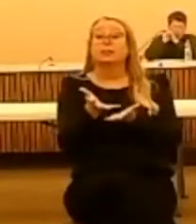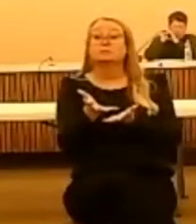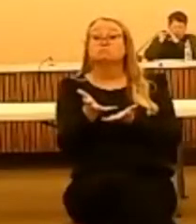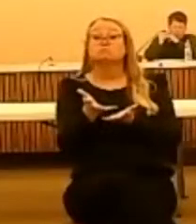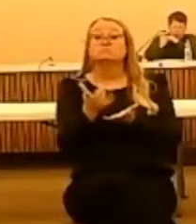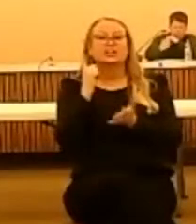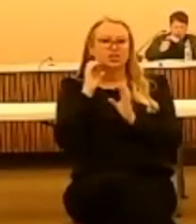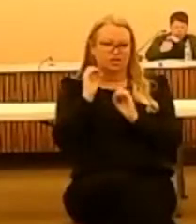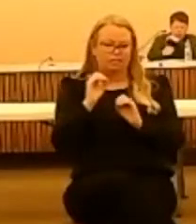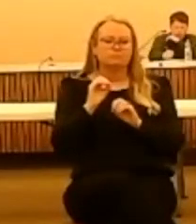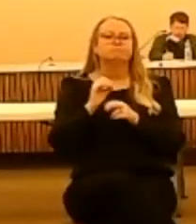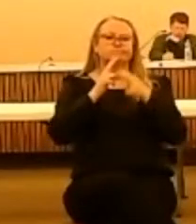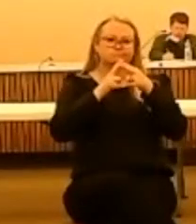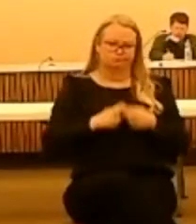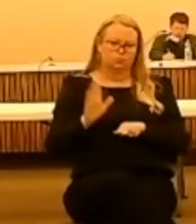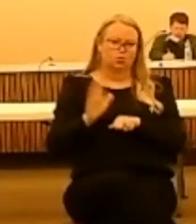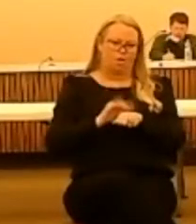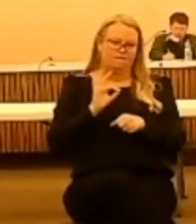Hearing none, please call the roll.